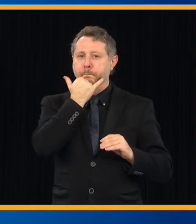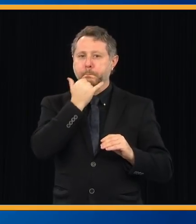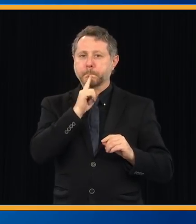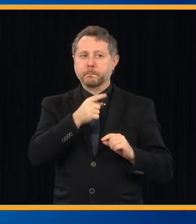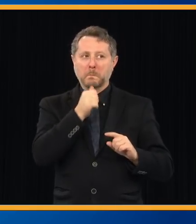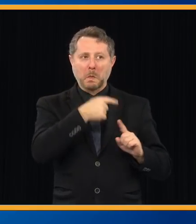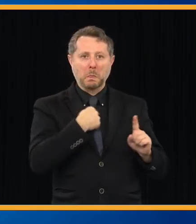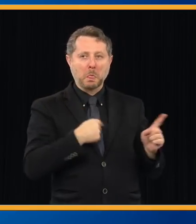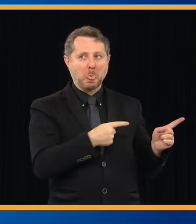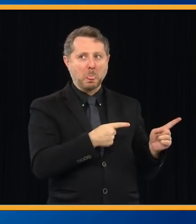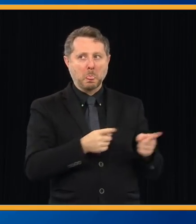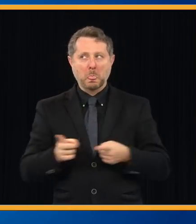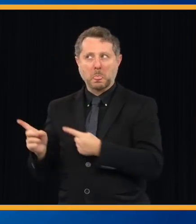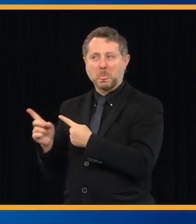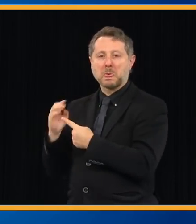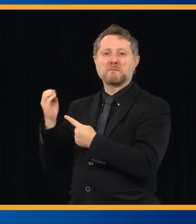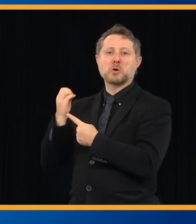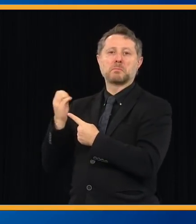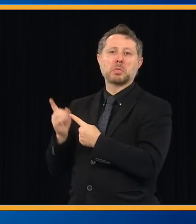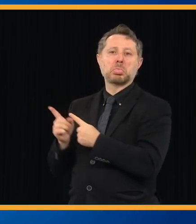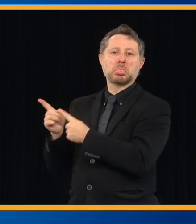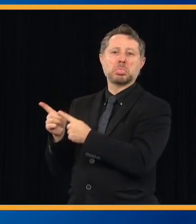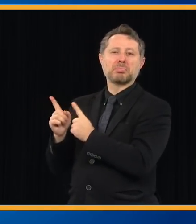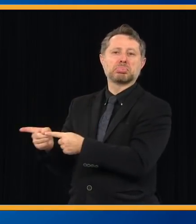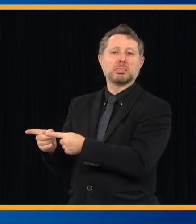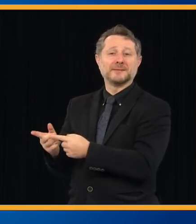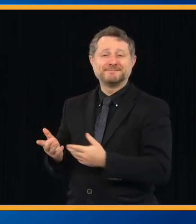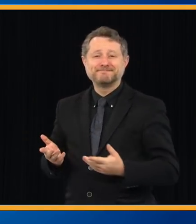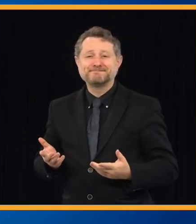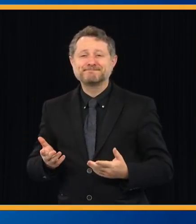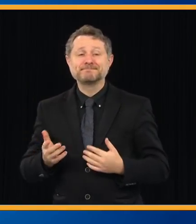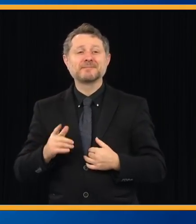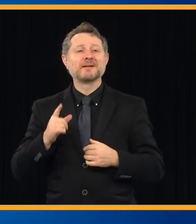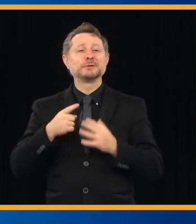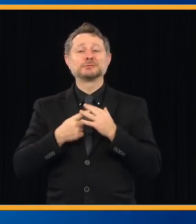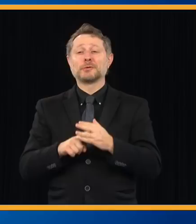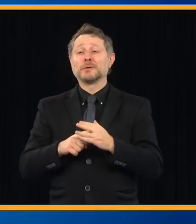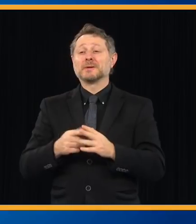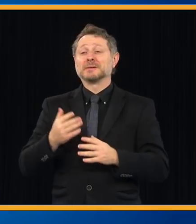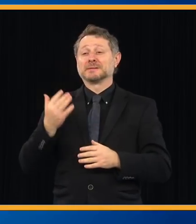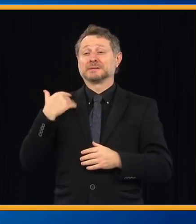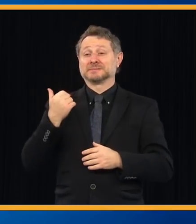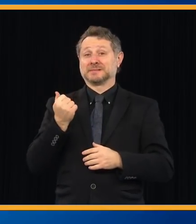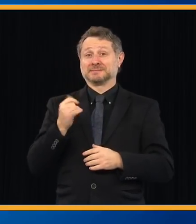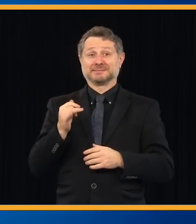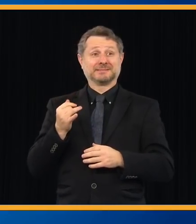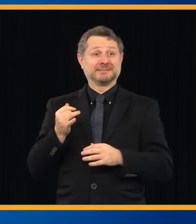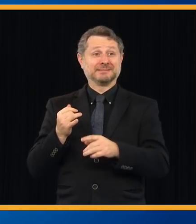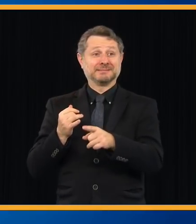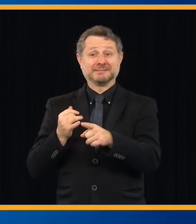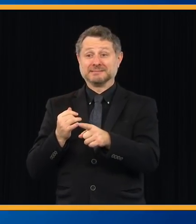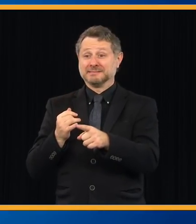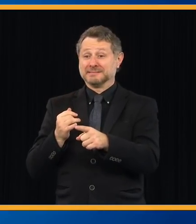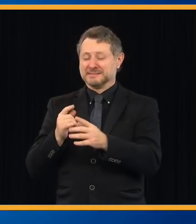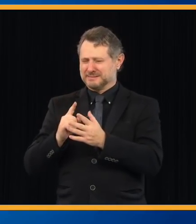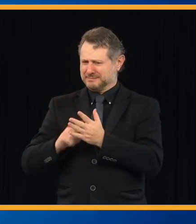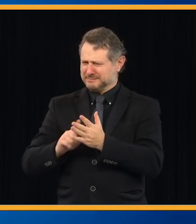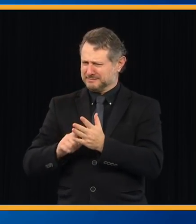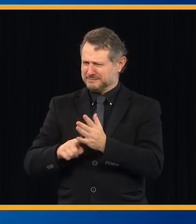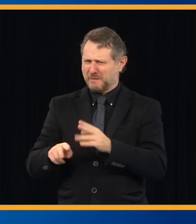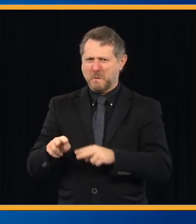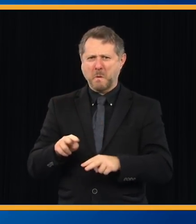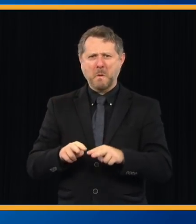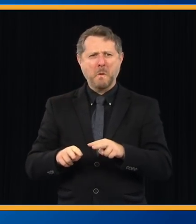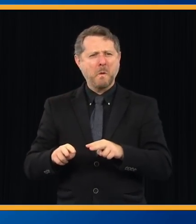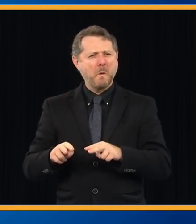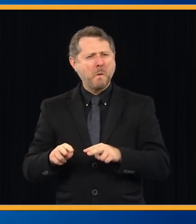back at the timeline of what was going on, I think it's informative. We were talking about the